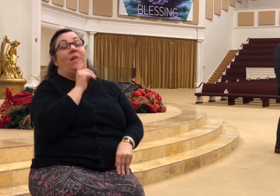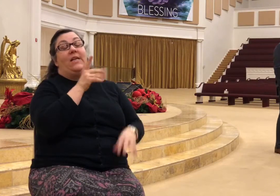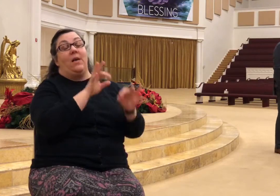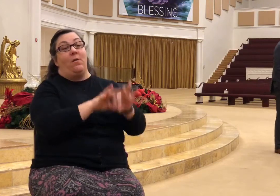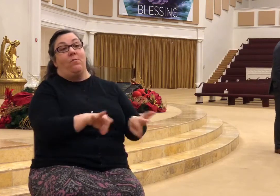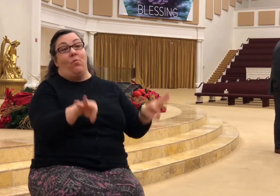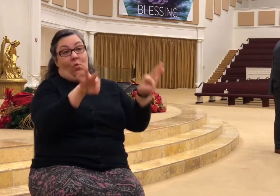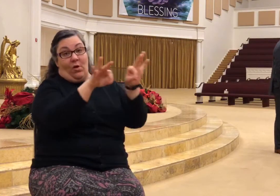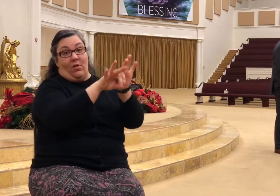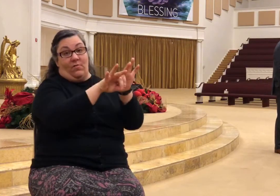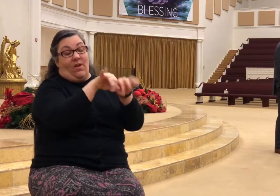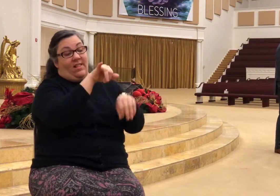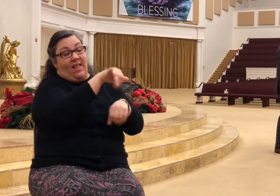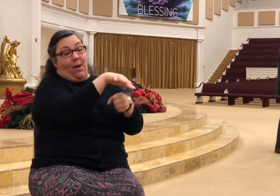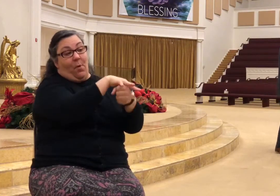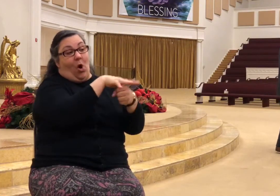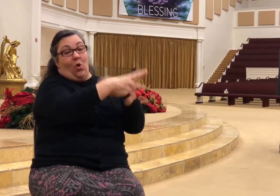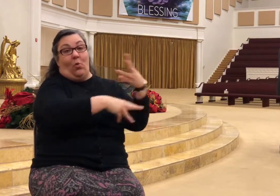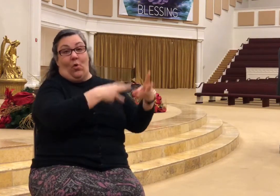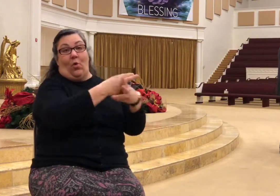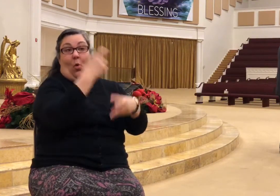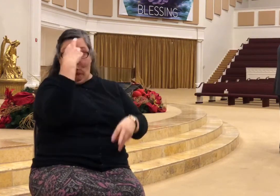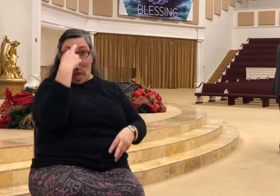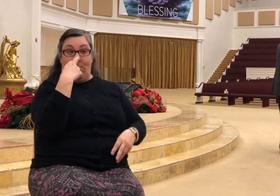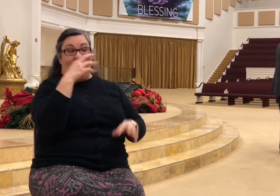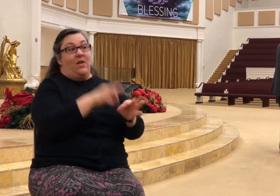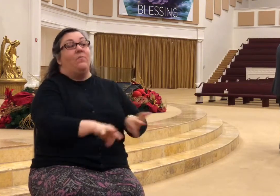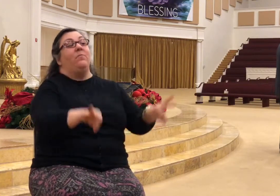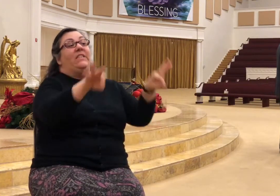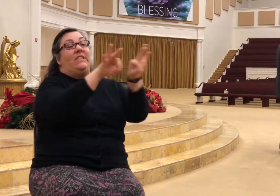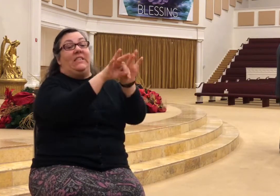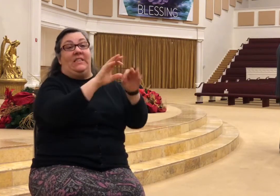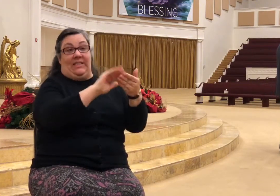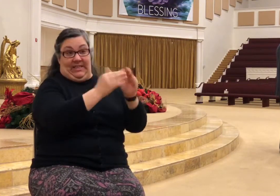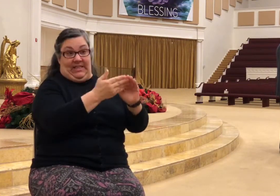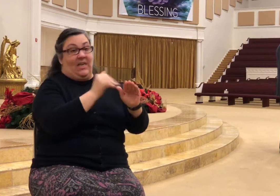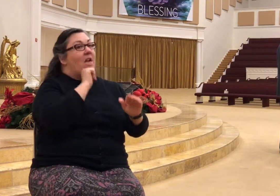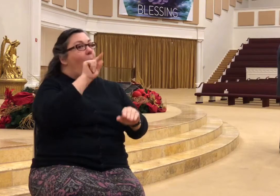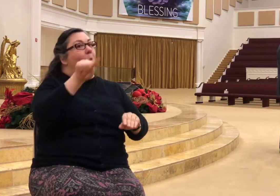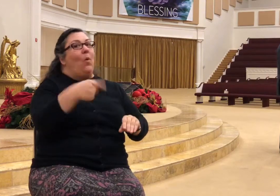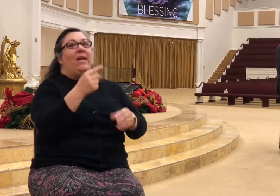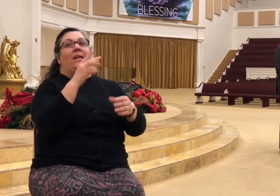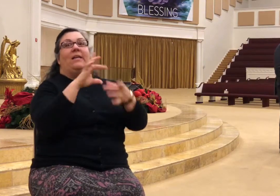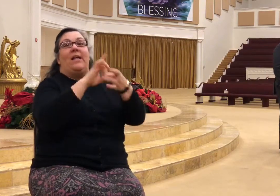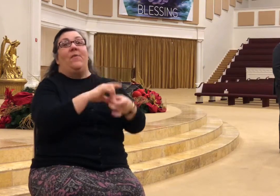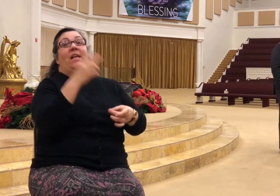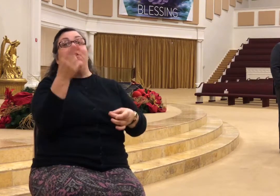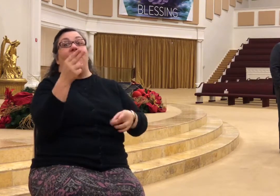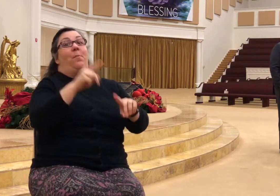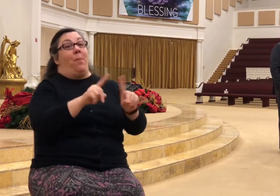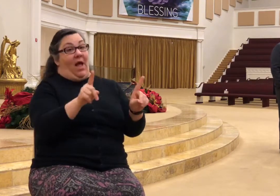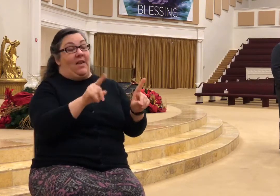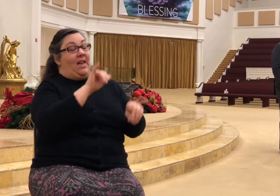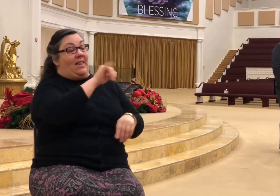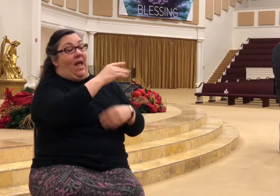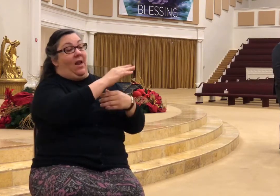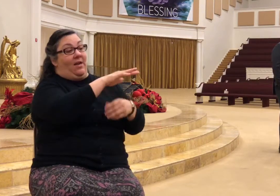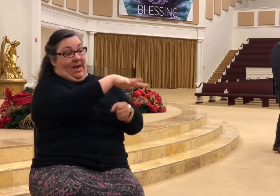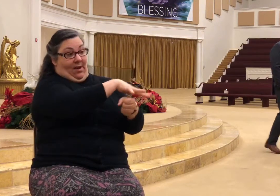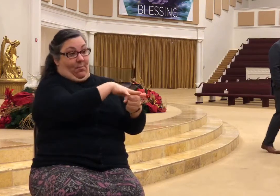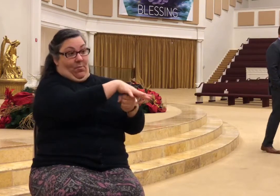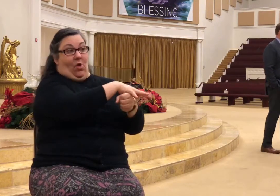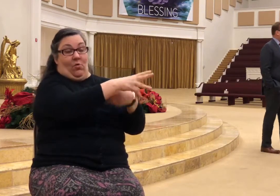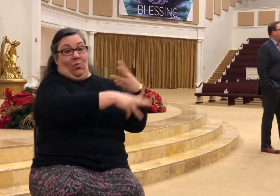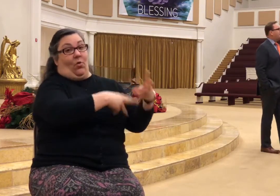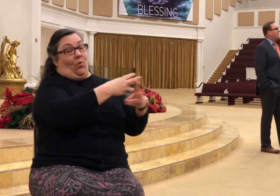important for that part of the world. Rome is a key city of not only history, but presently in that part of the world. And